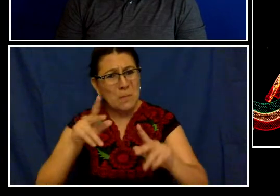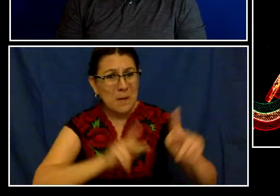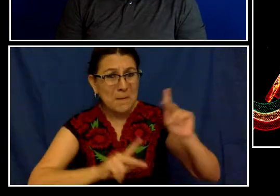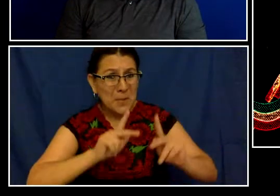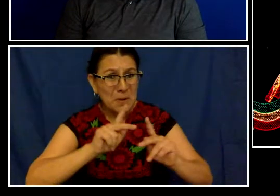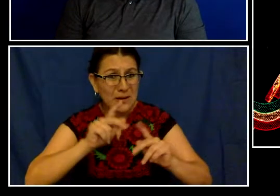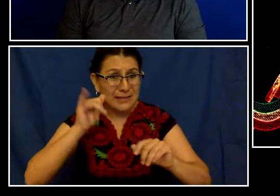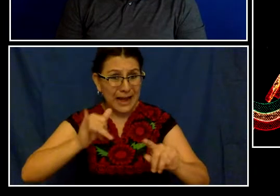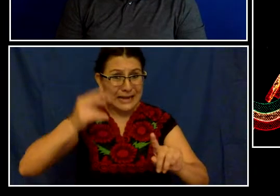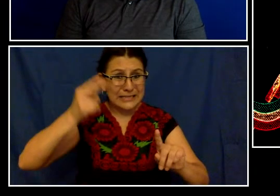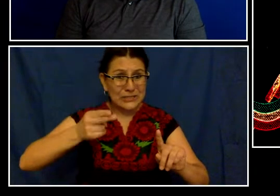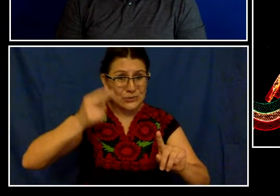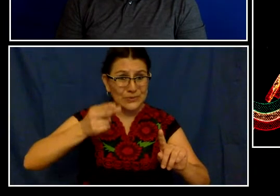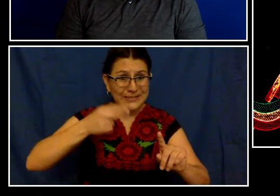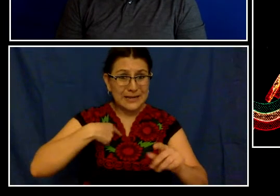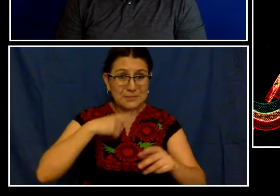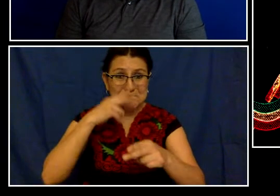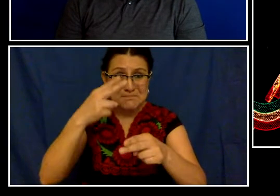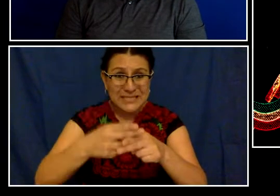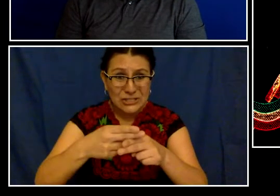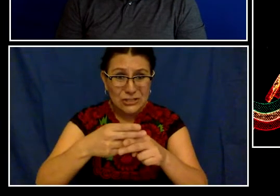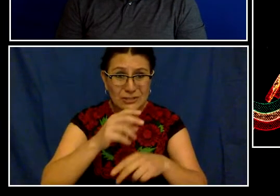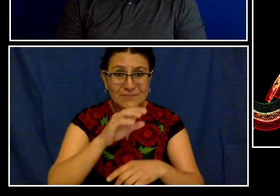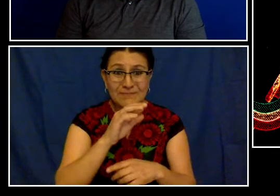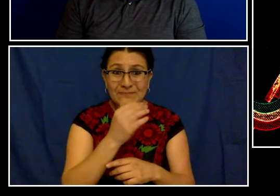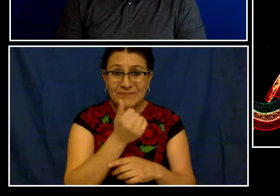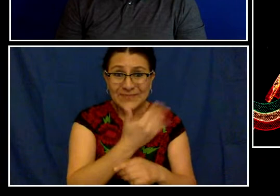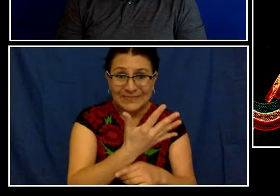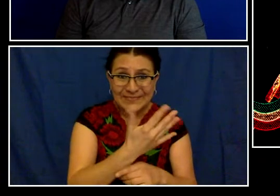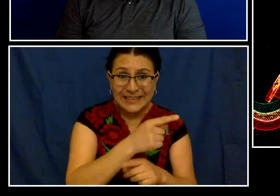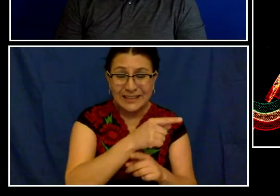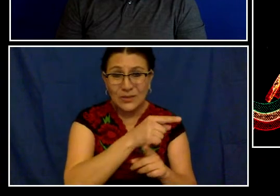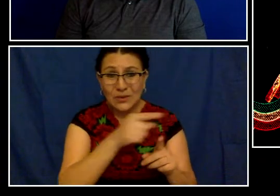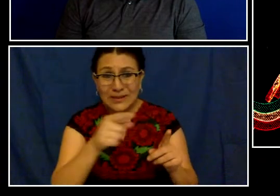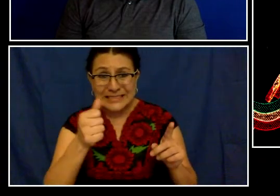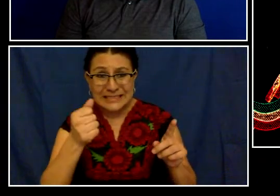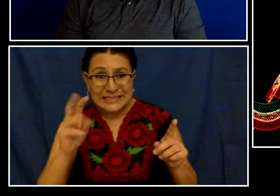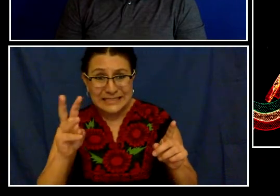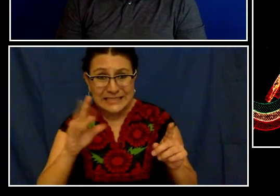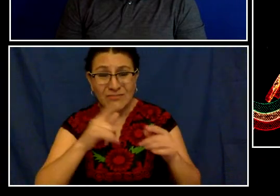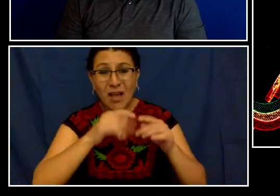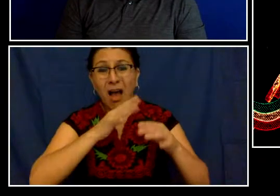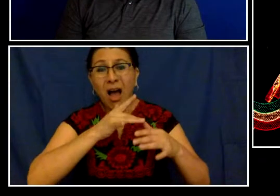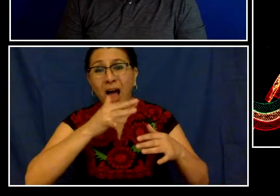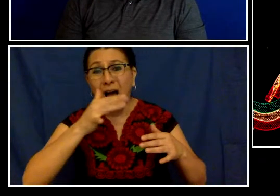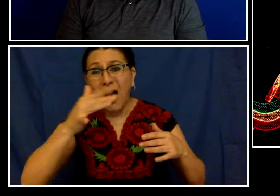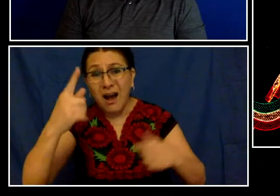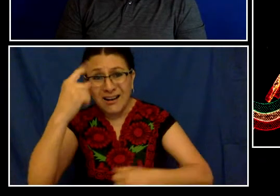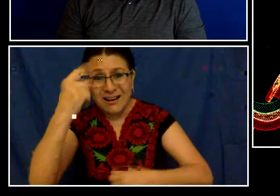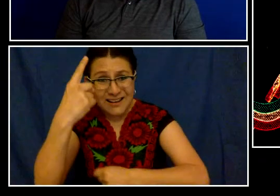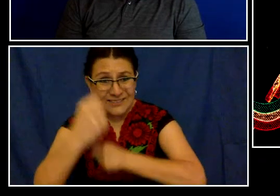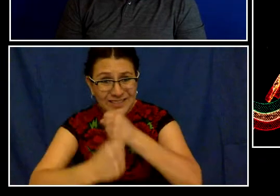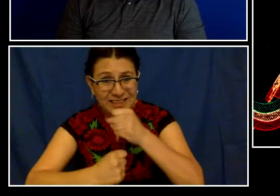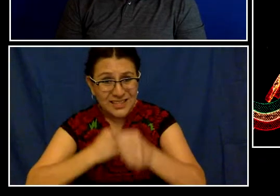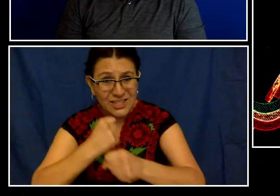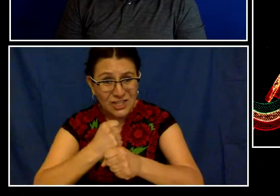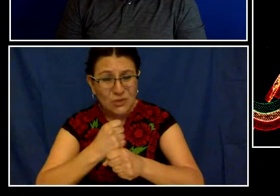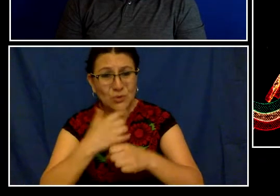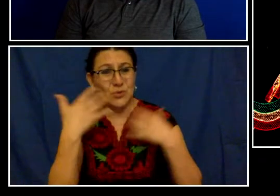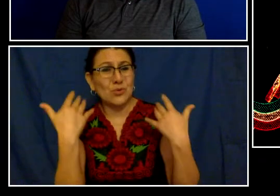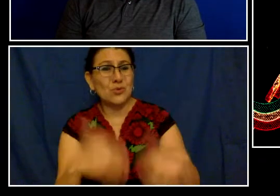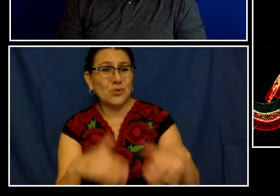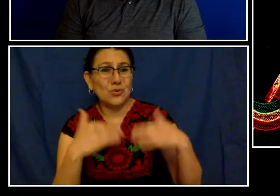blood and the suffering, the heroes that spilled their blood in our history. So we say there's about the 15th